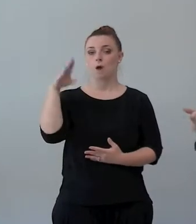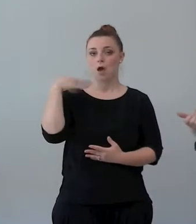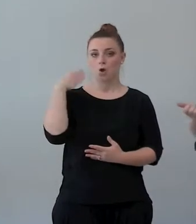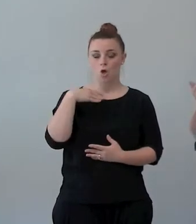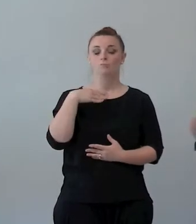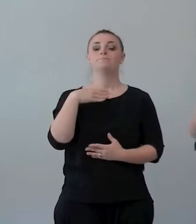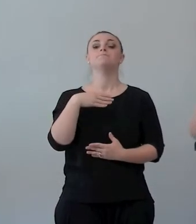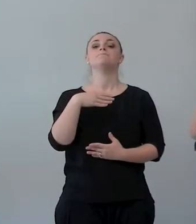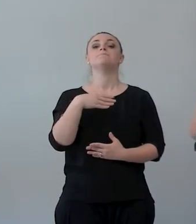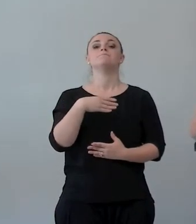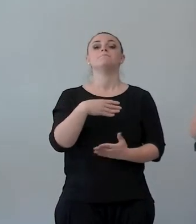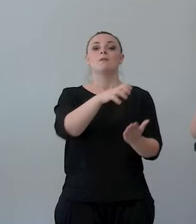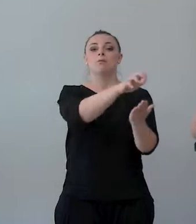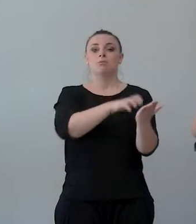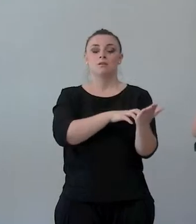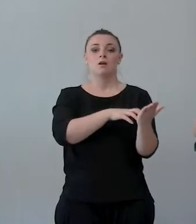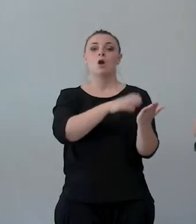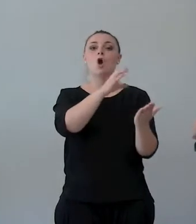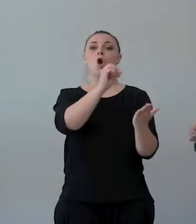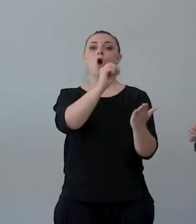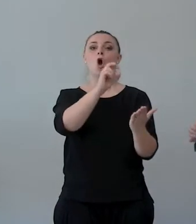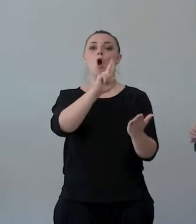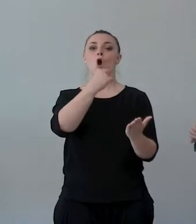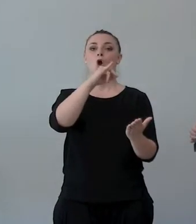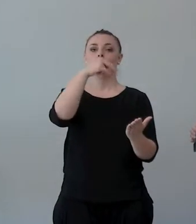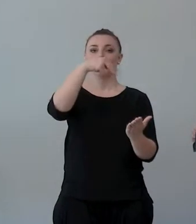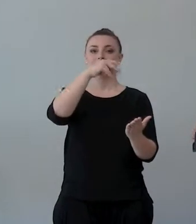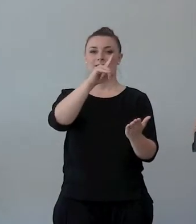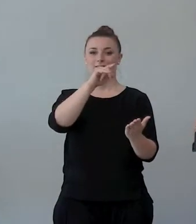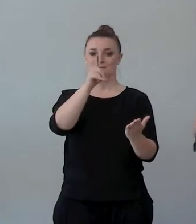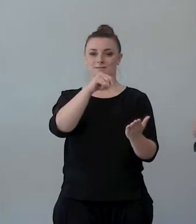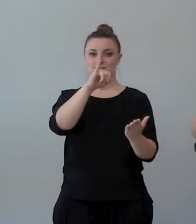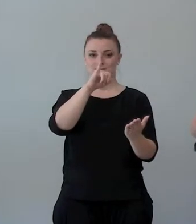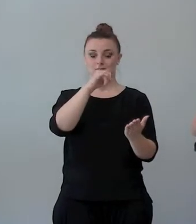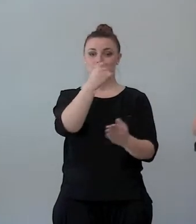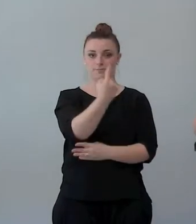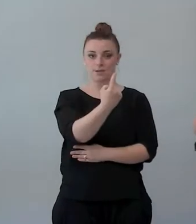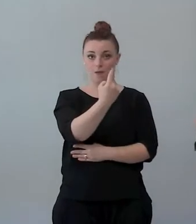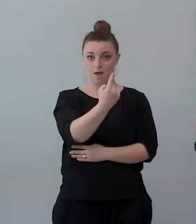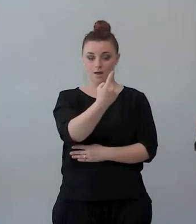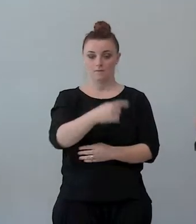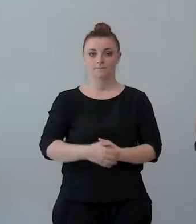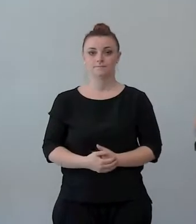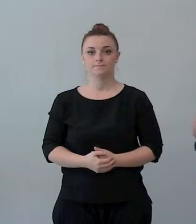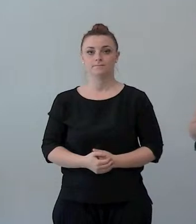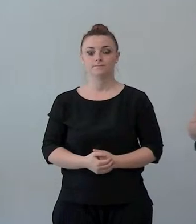Corinzi. Paul in the first letter to the Corinthians says.